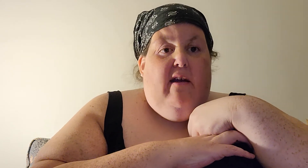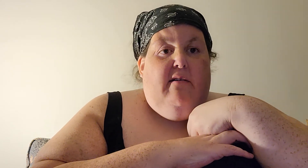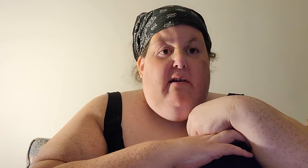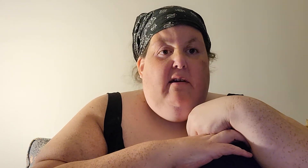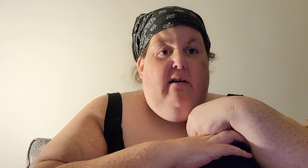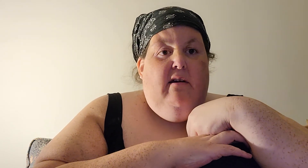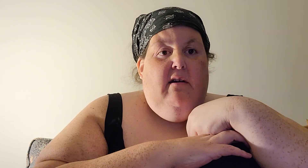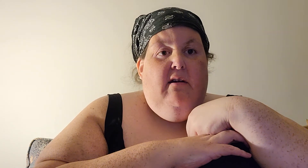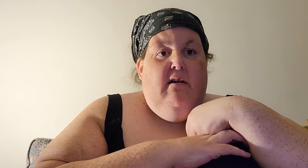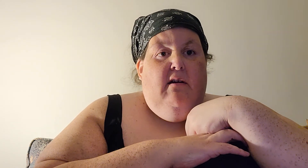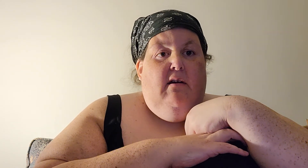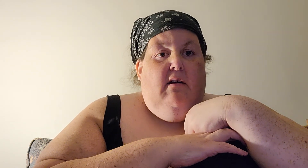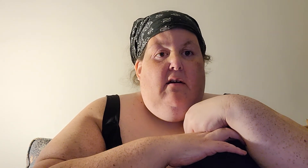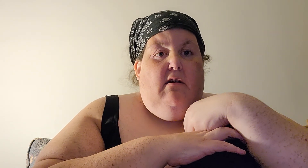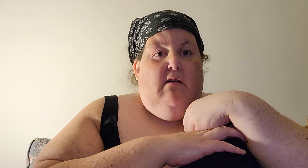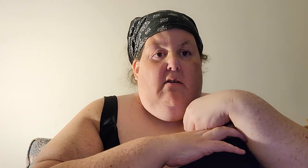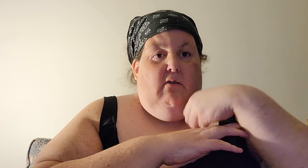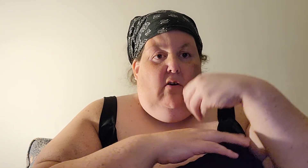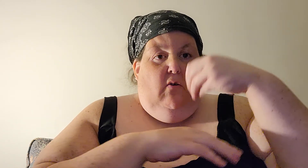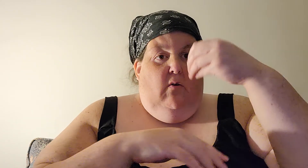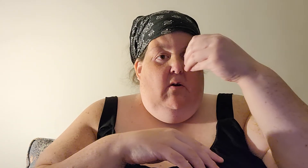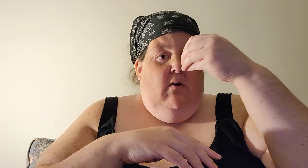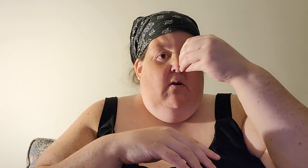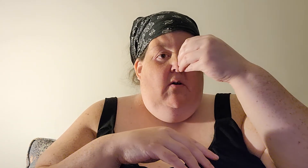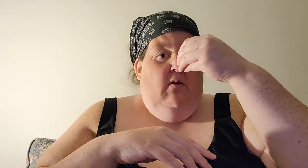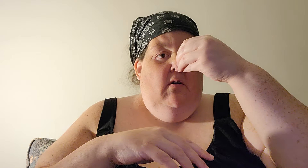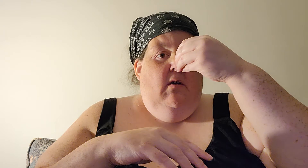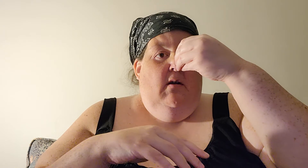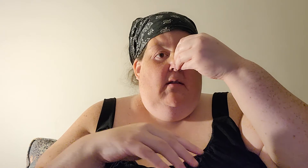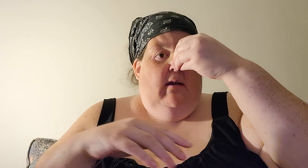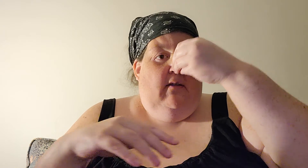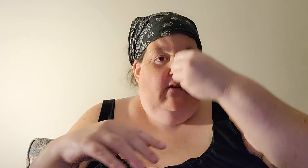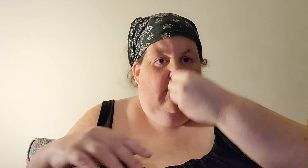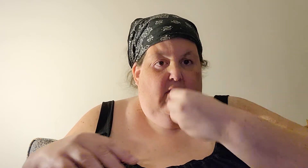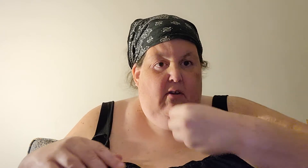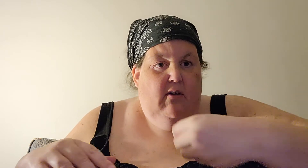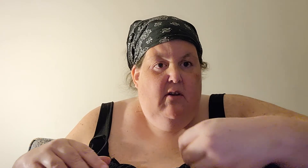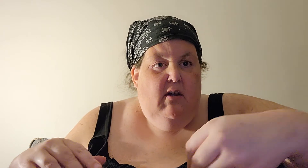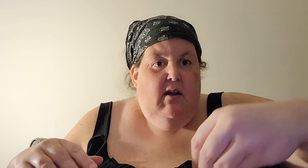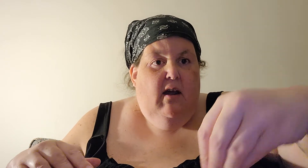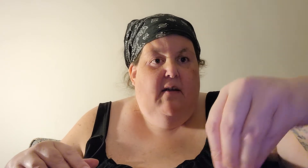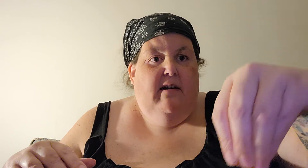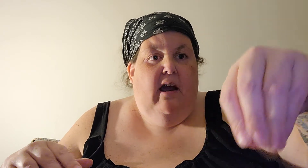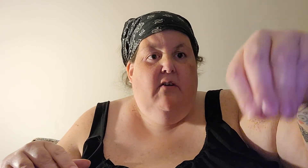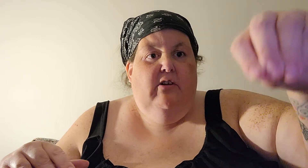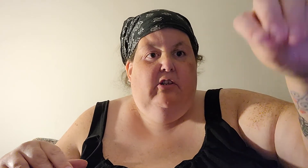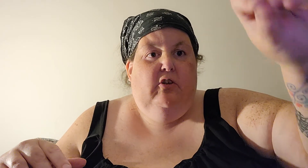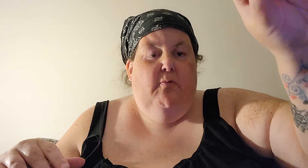Then, you go like this and down and scoop